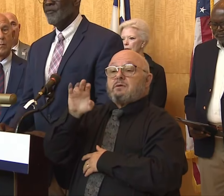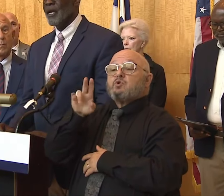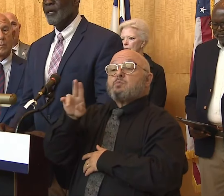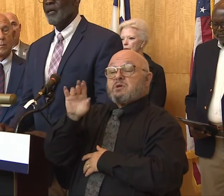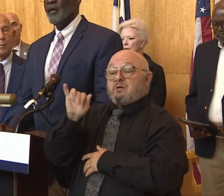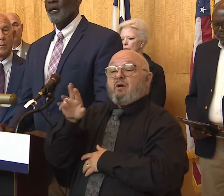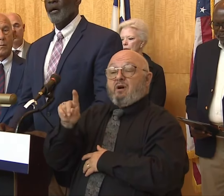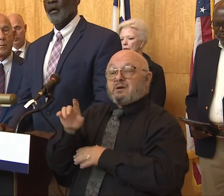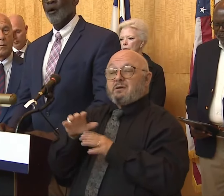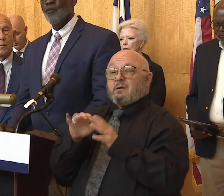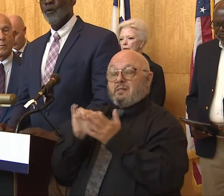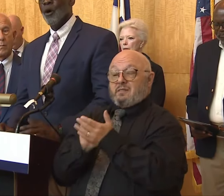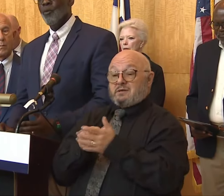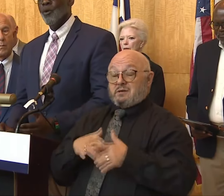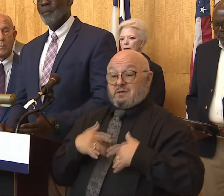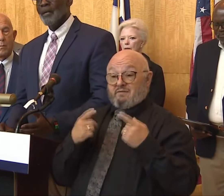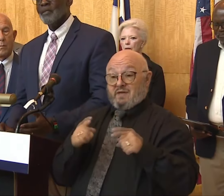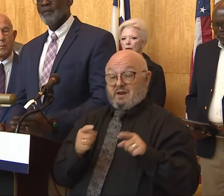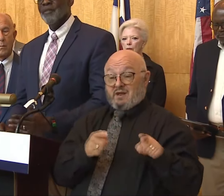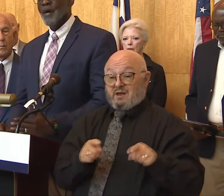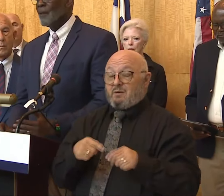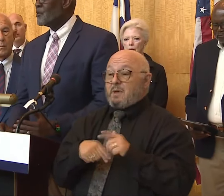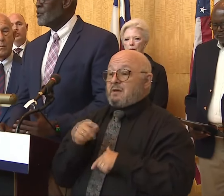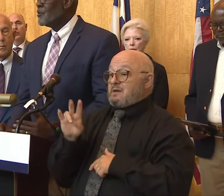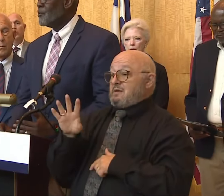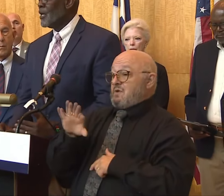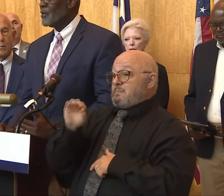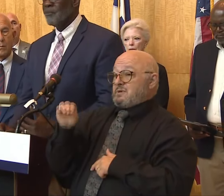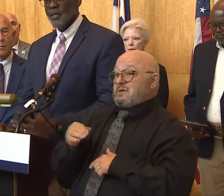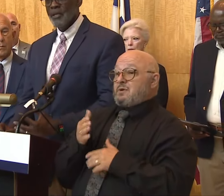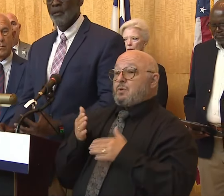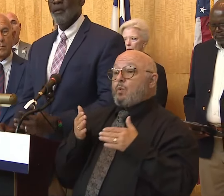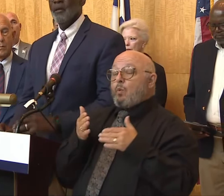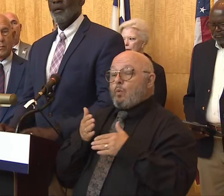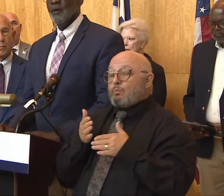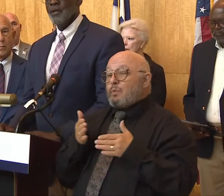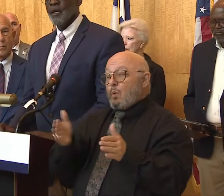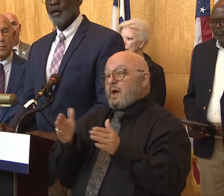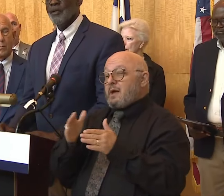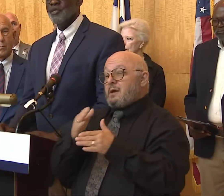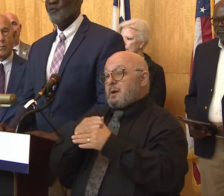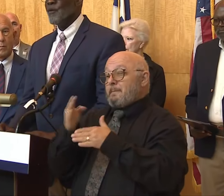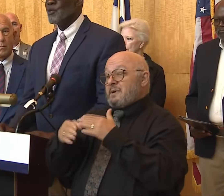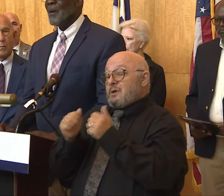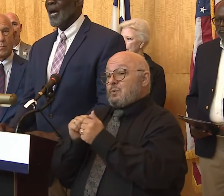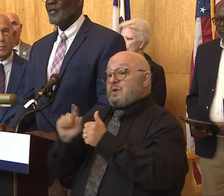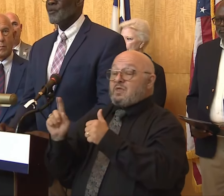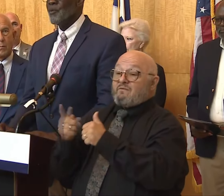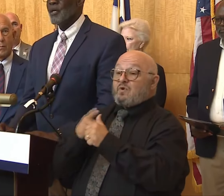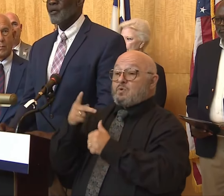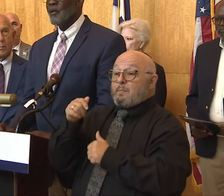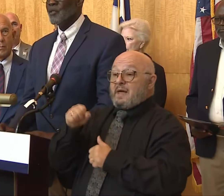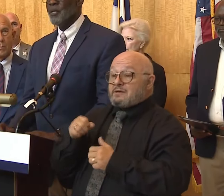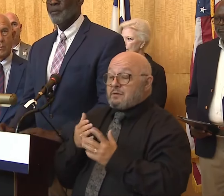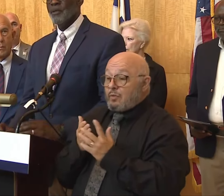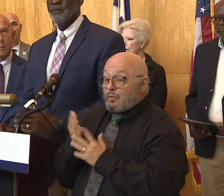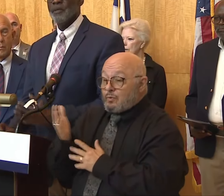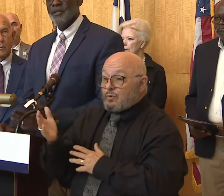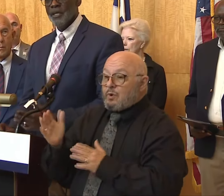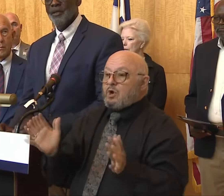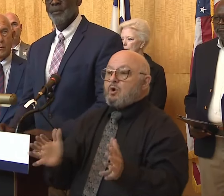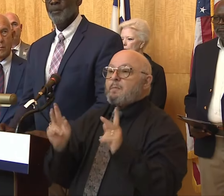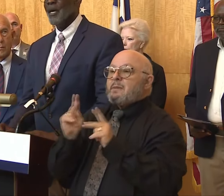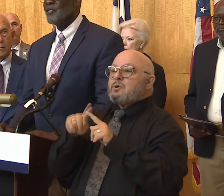particular event. Overall, we're about 75% of the way complete with our initial first pass. We want to encourage people